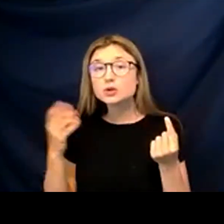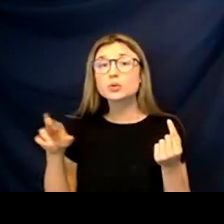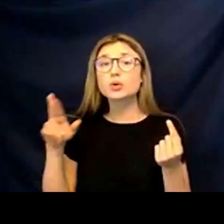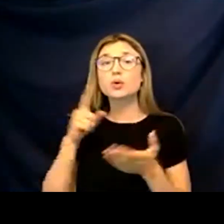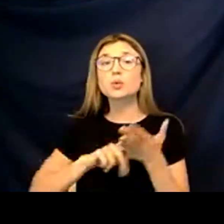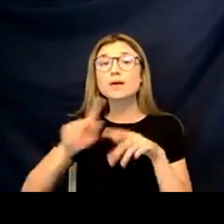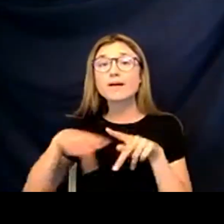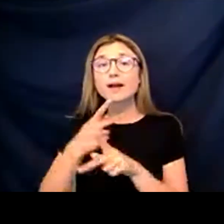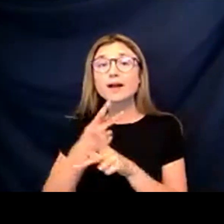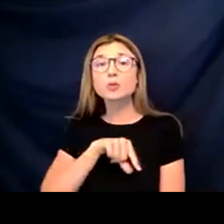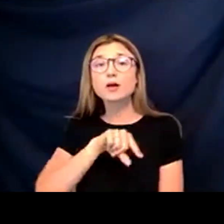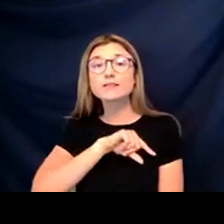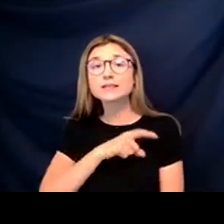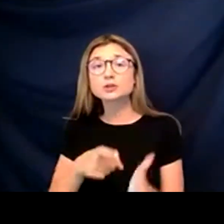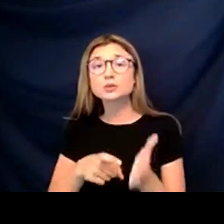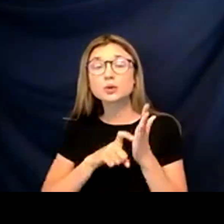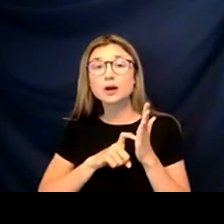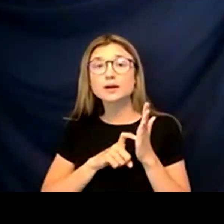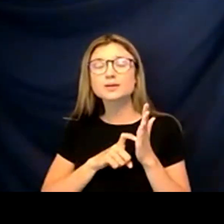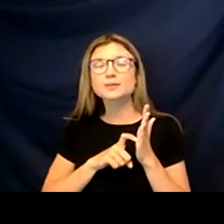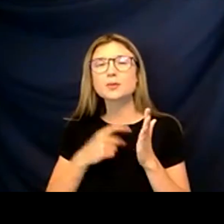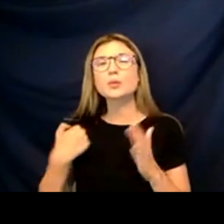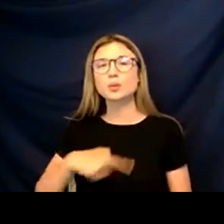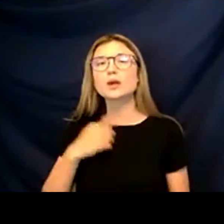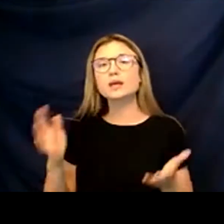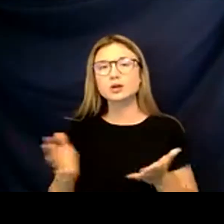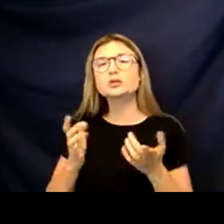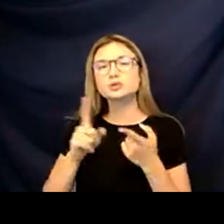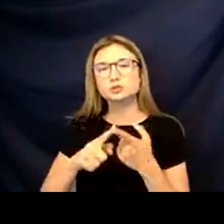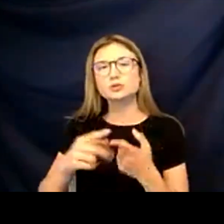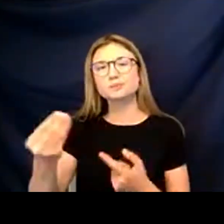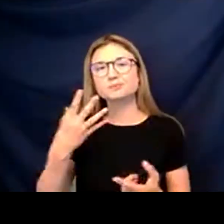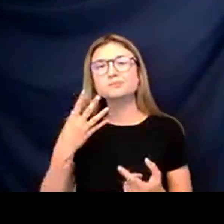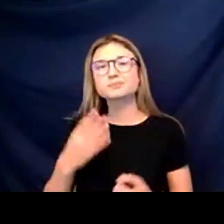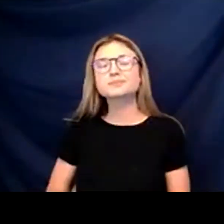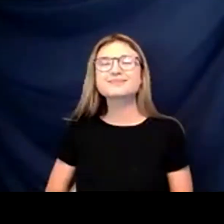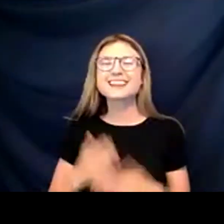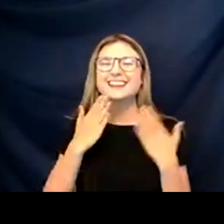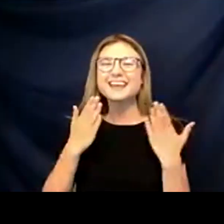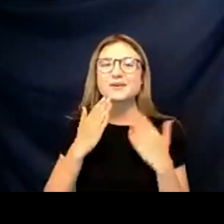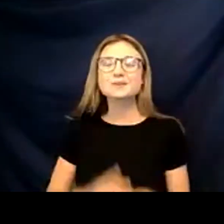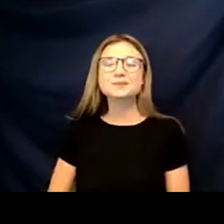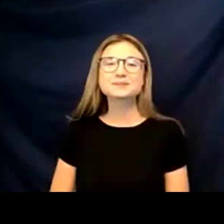qualifications that person should have is encouraged to let us know. Thank you.